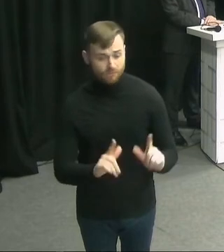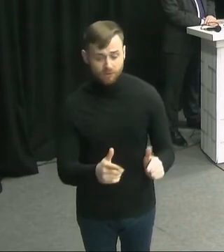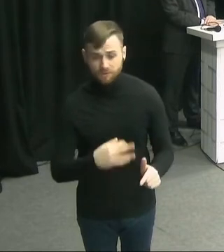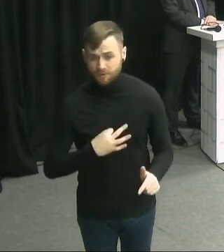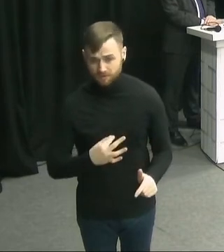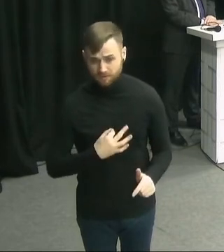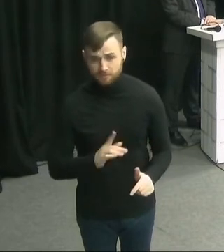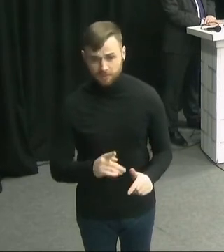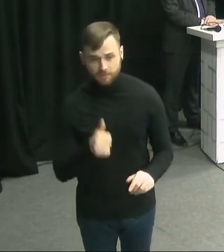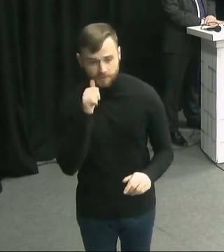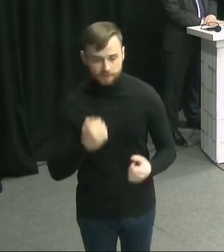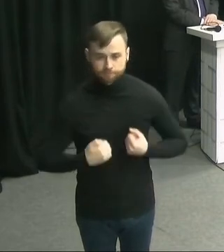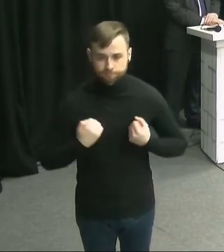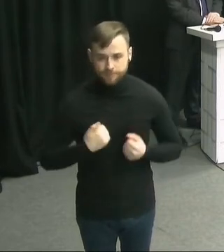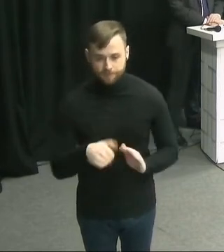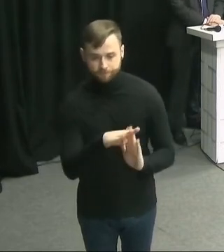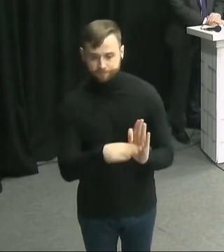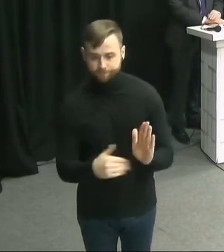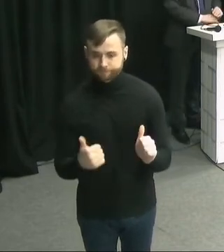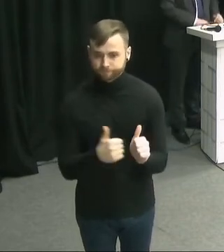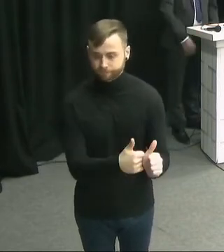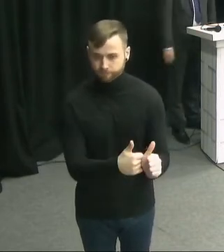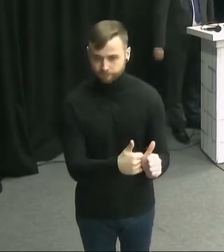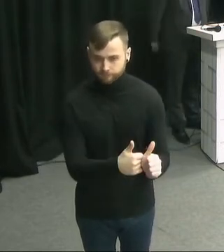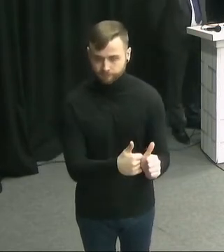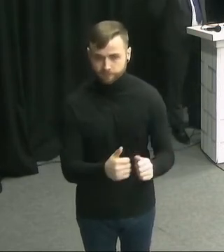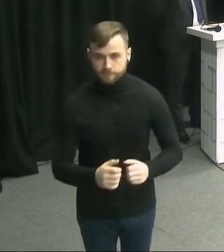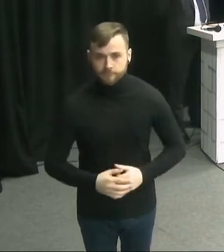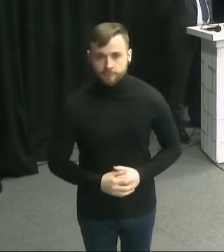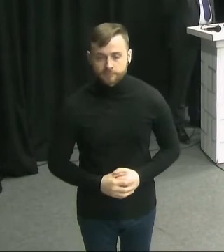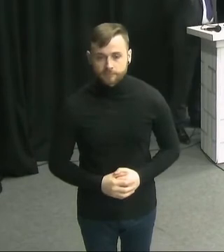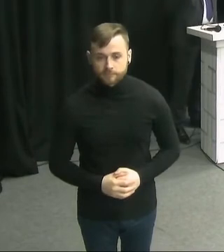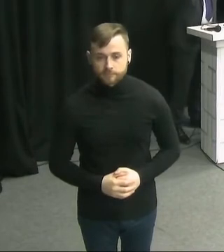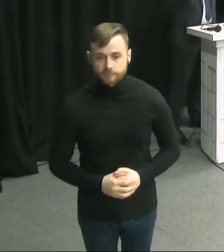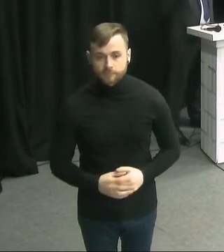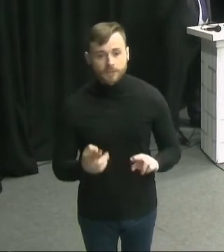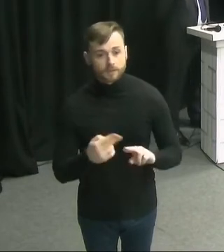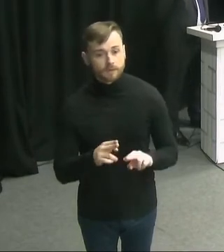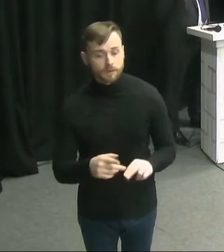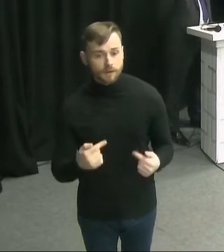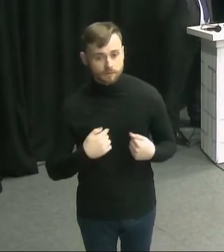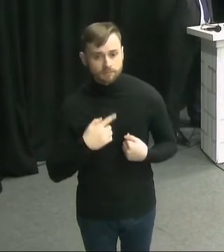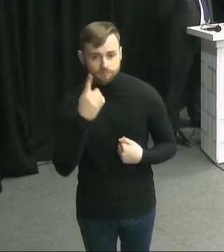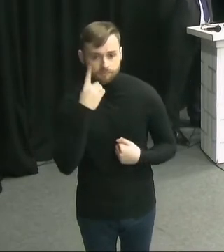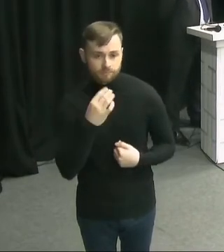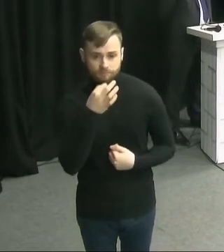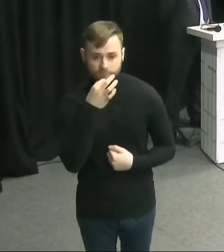not on the formalities. So as a rector, I would be focusing on